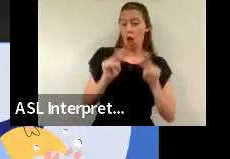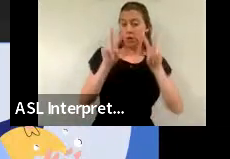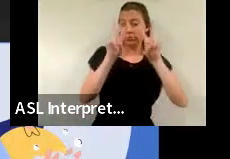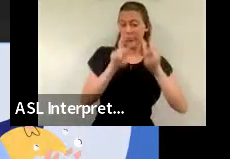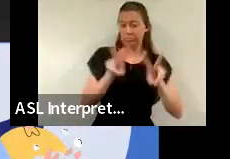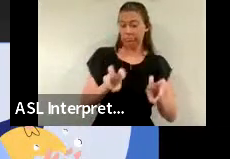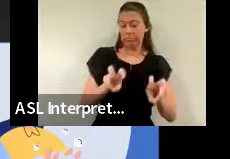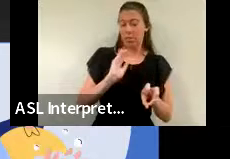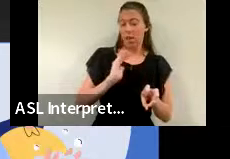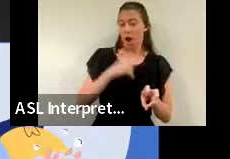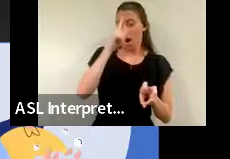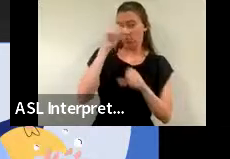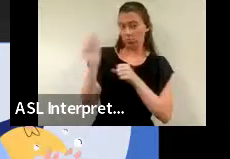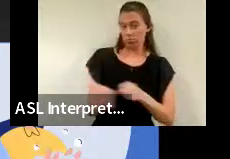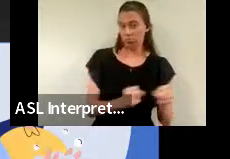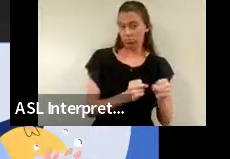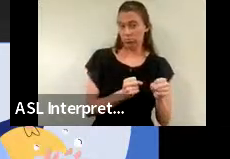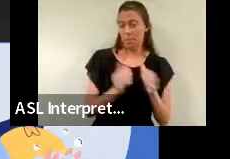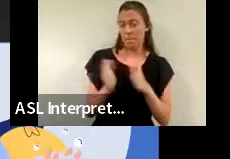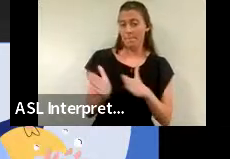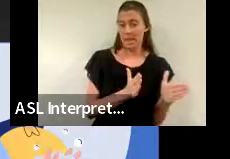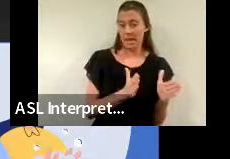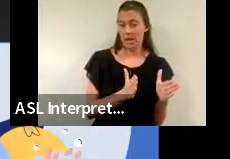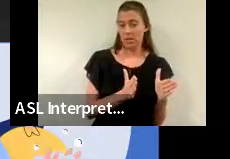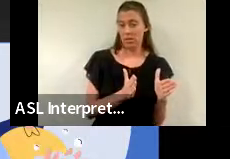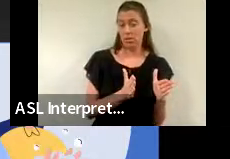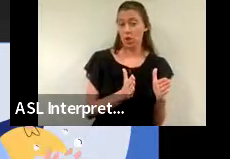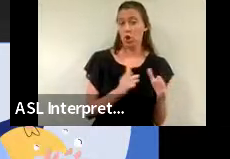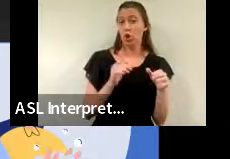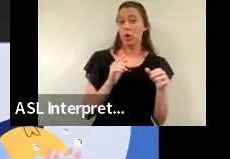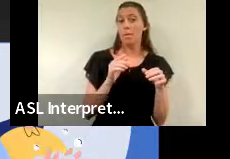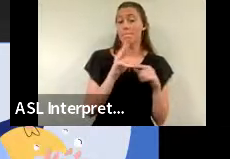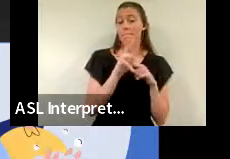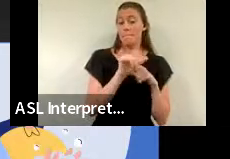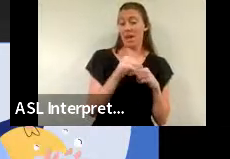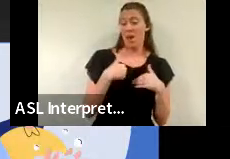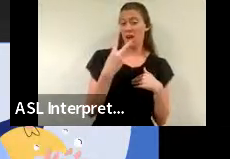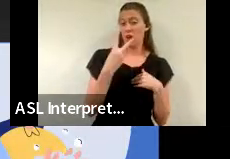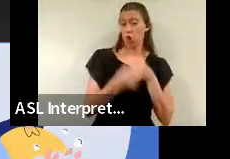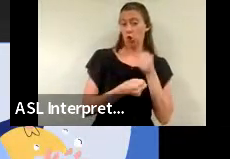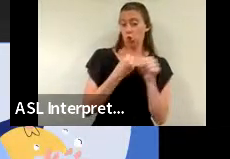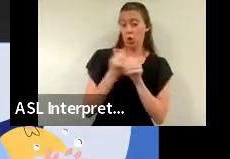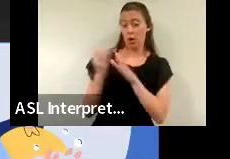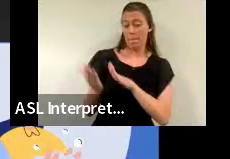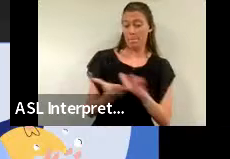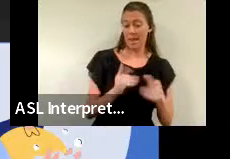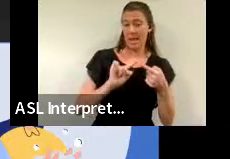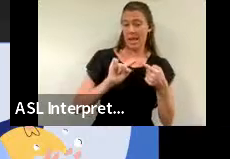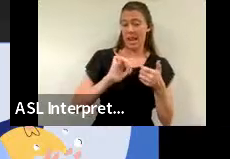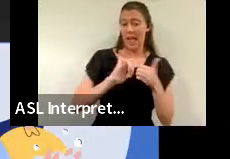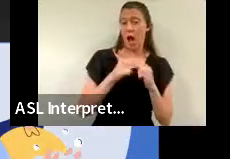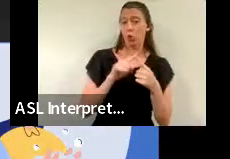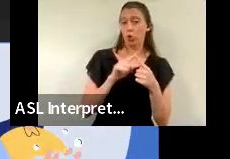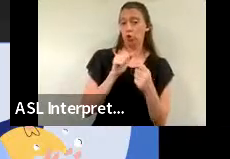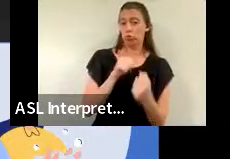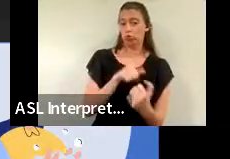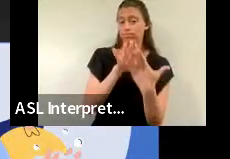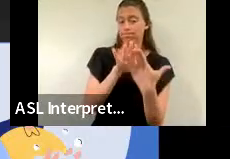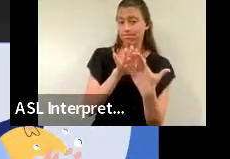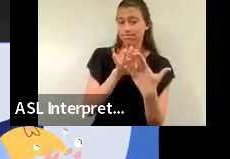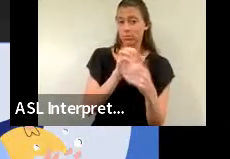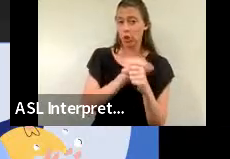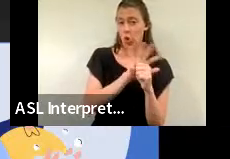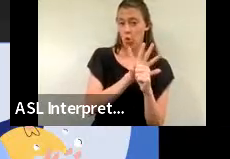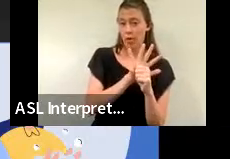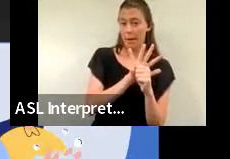Alameda County had a 2-year strategic plan on how to address COVID. And we are at the point where we need to update it. We're right